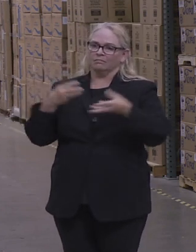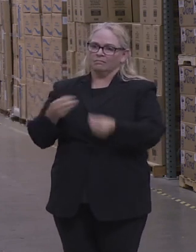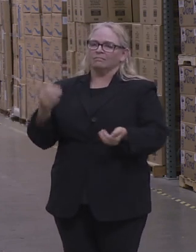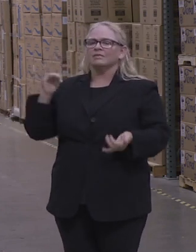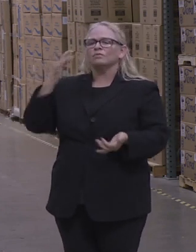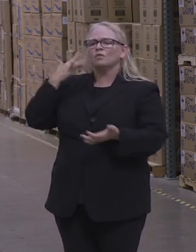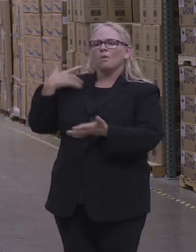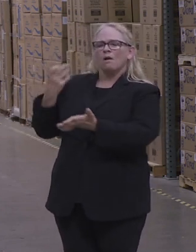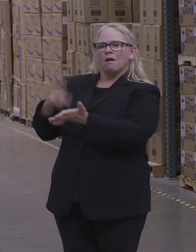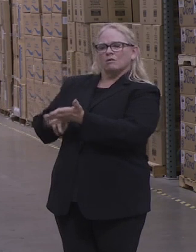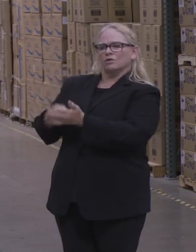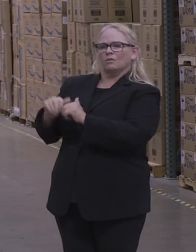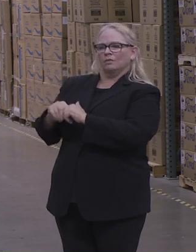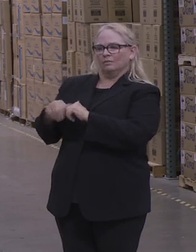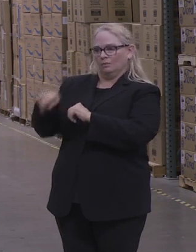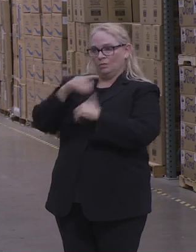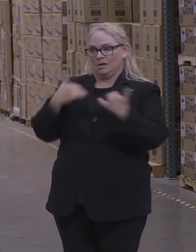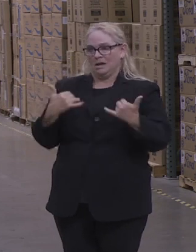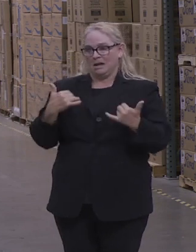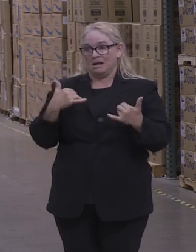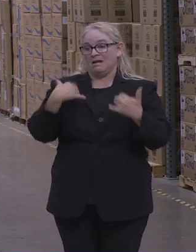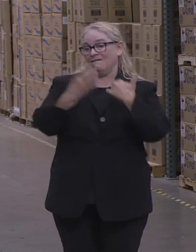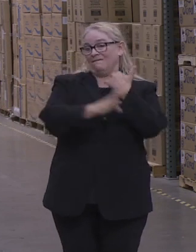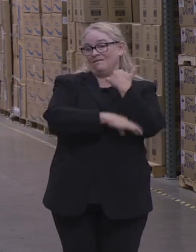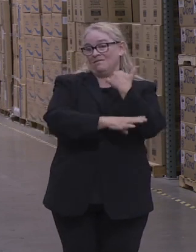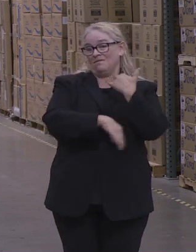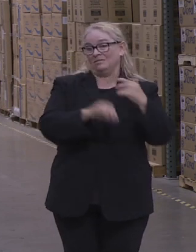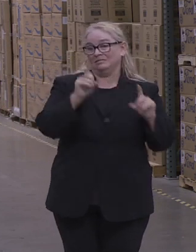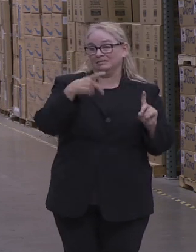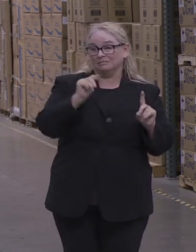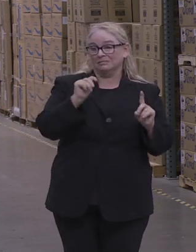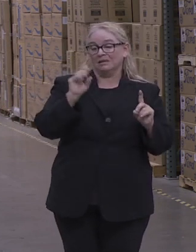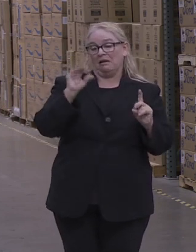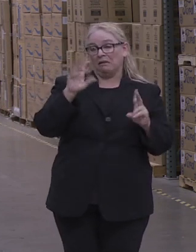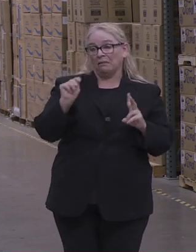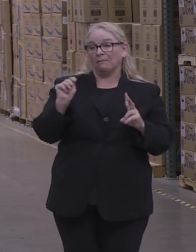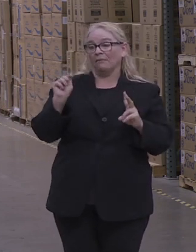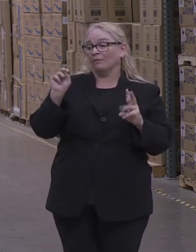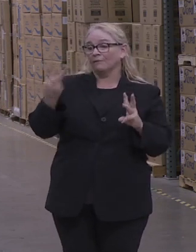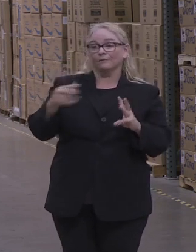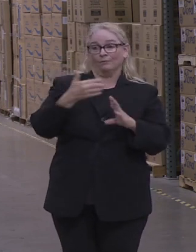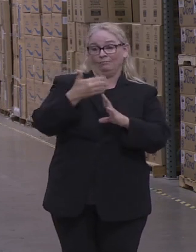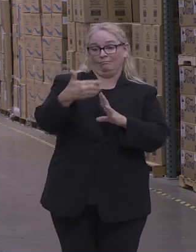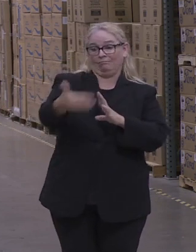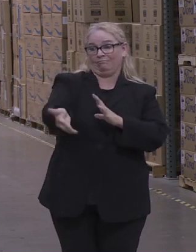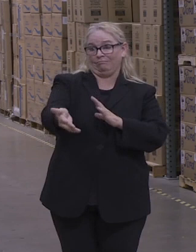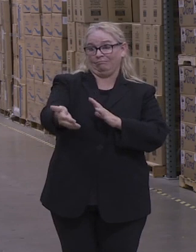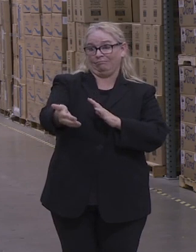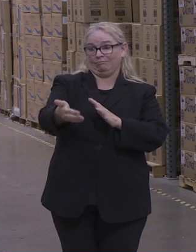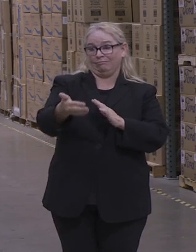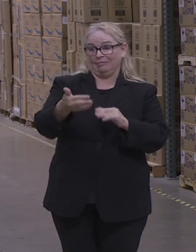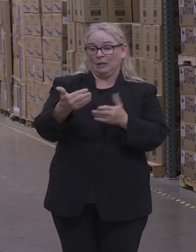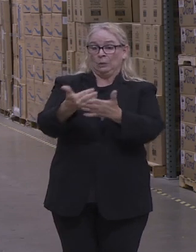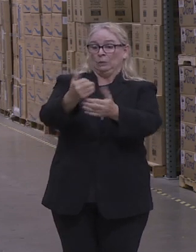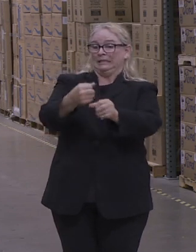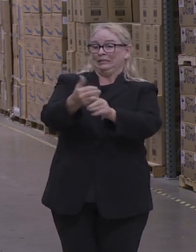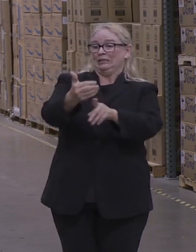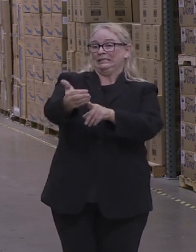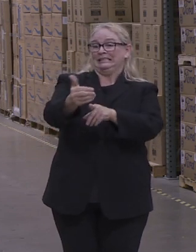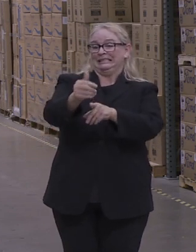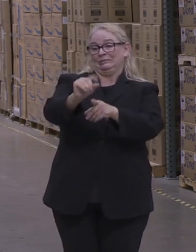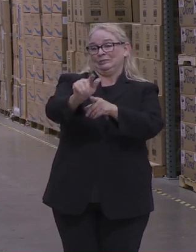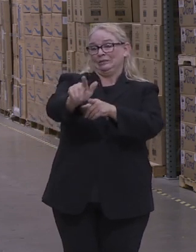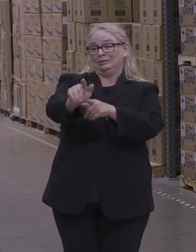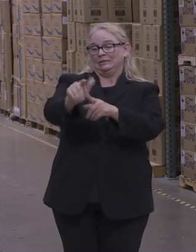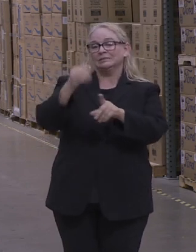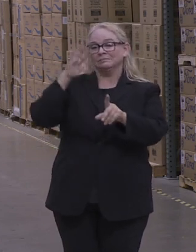But as we look into September, October, November, into the new year, we anticipate it to be a lot more competitive with